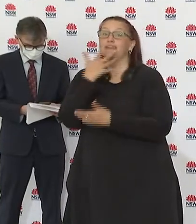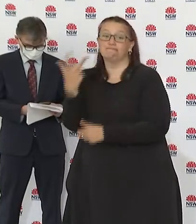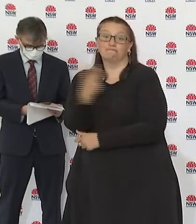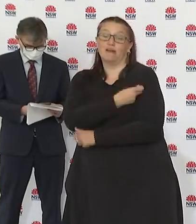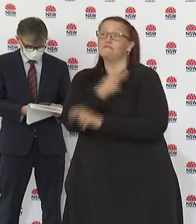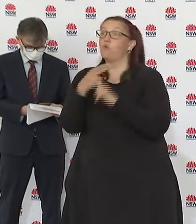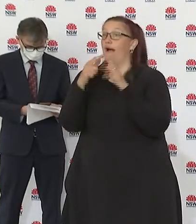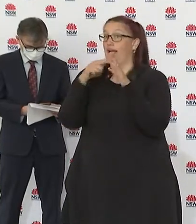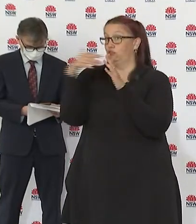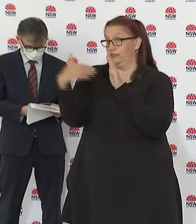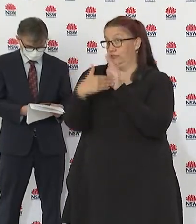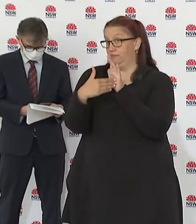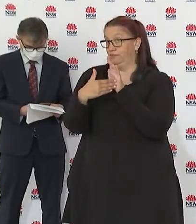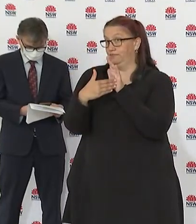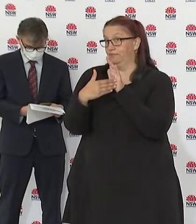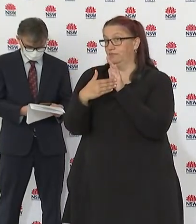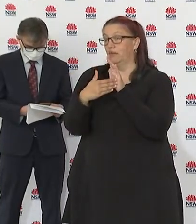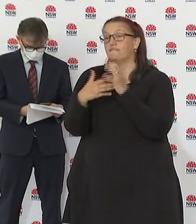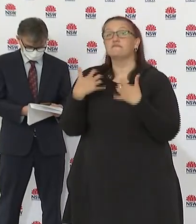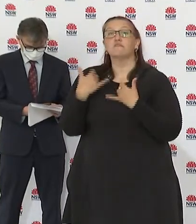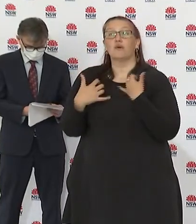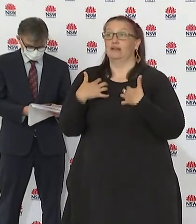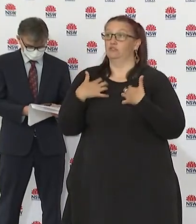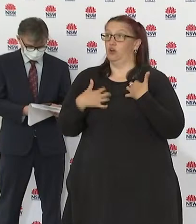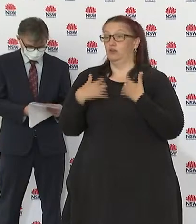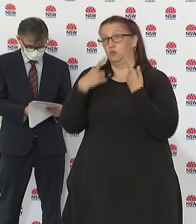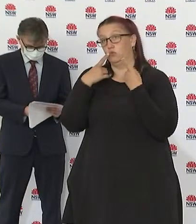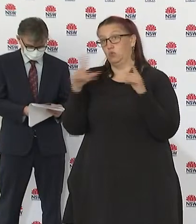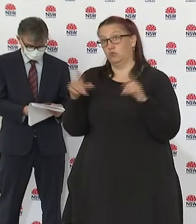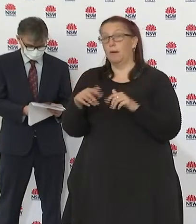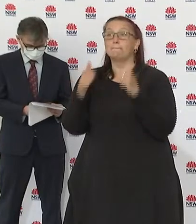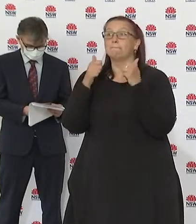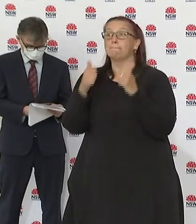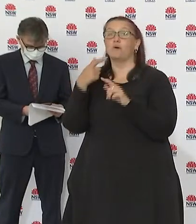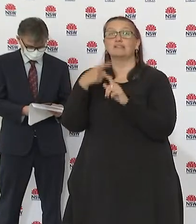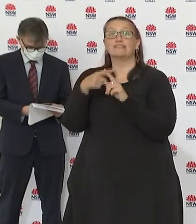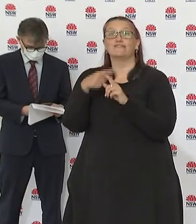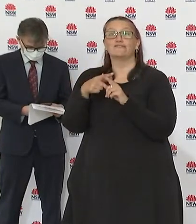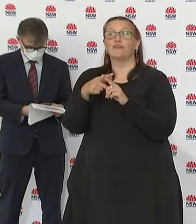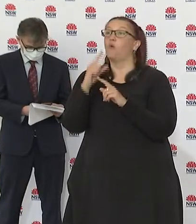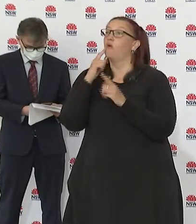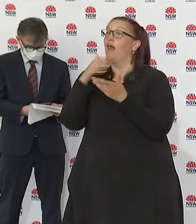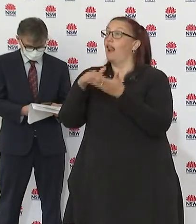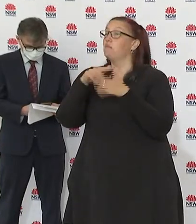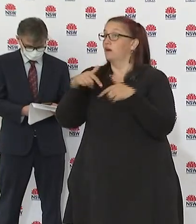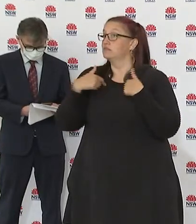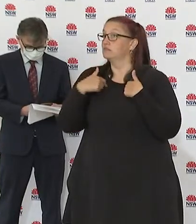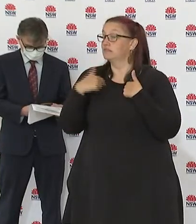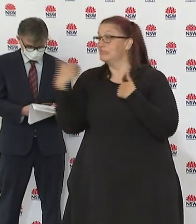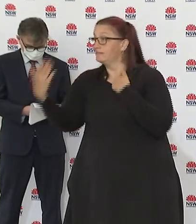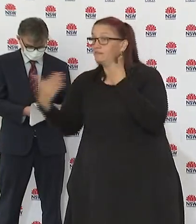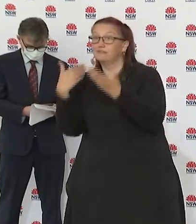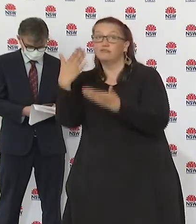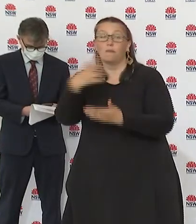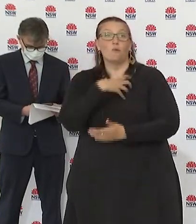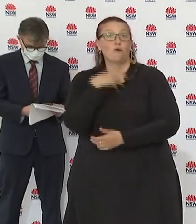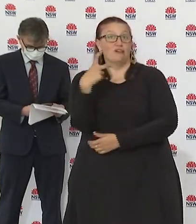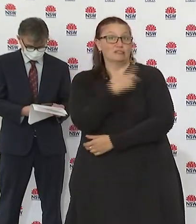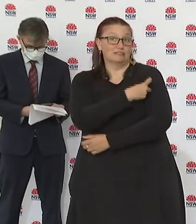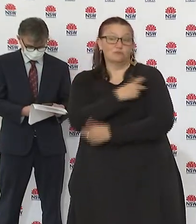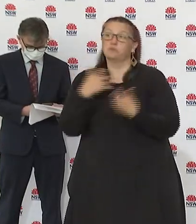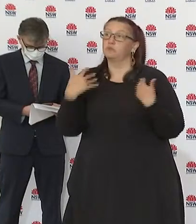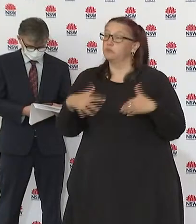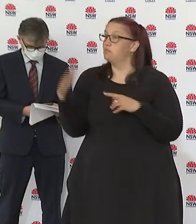positive news in line with the health advice. So I'm asking everybody to come forward and get the vaccine. We know the vaccine protects against